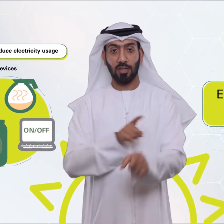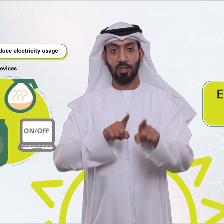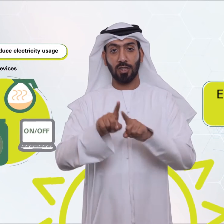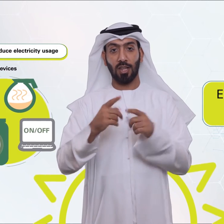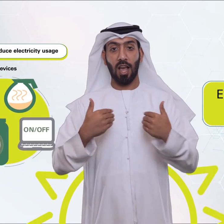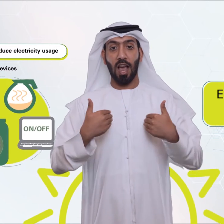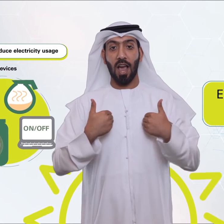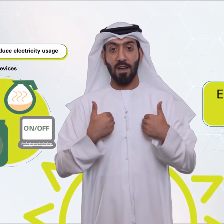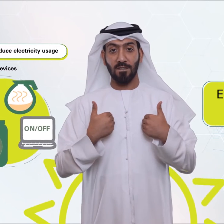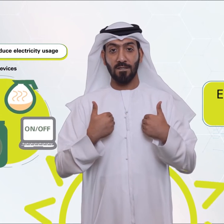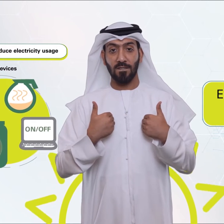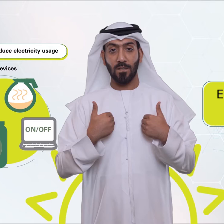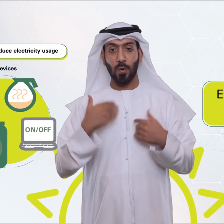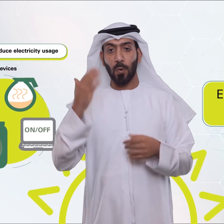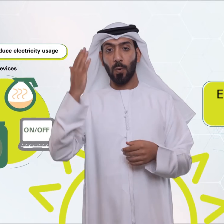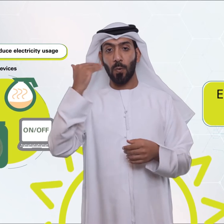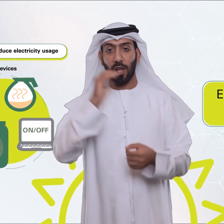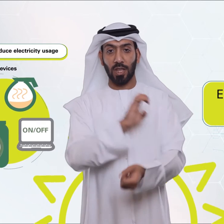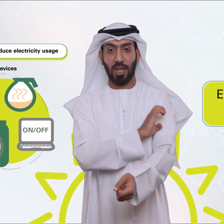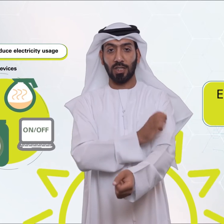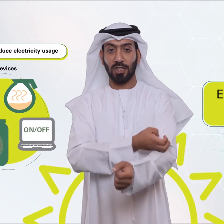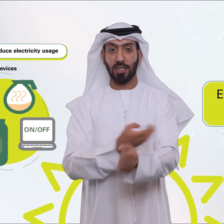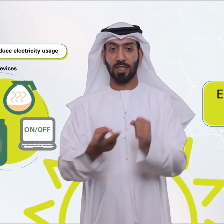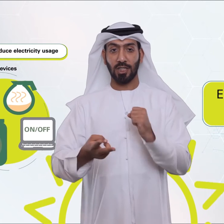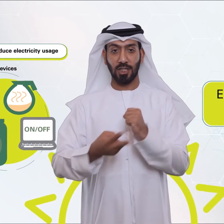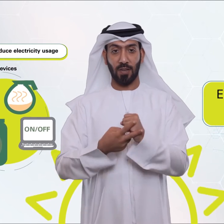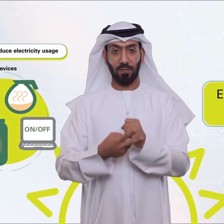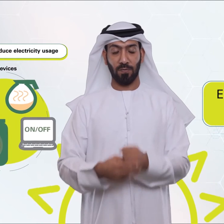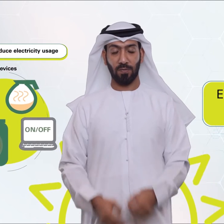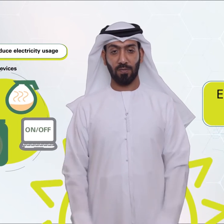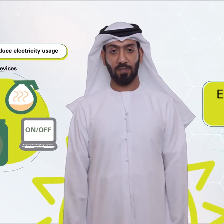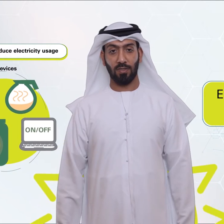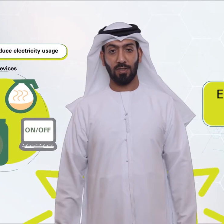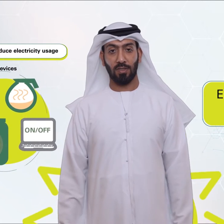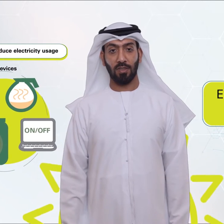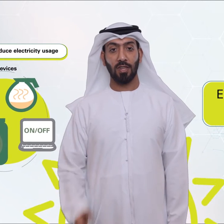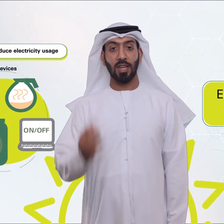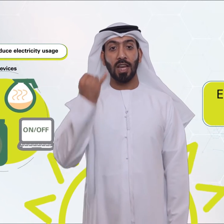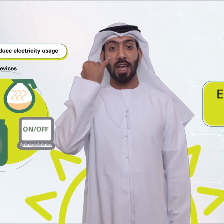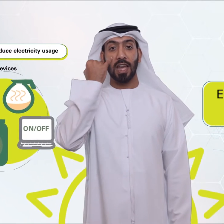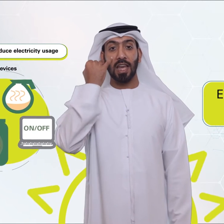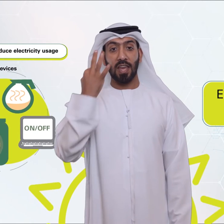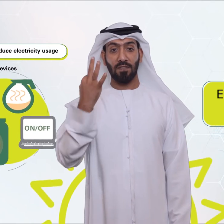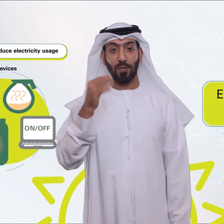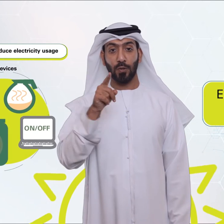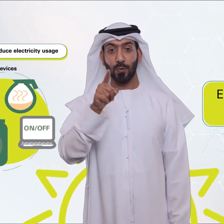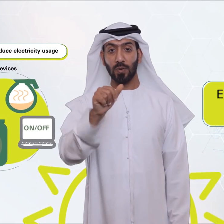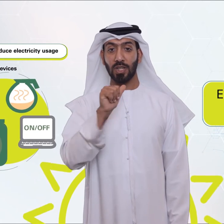to search for devices that contain a standard Energy Star, as this sign is